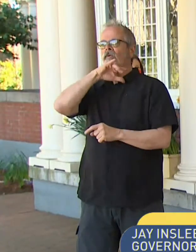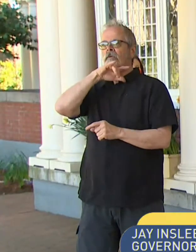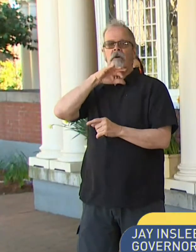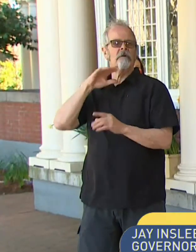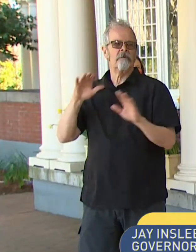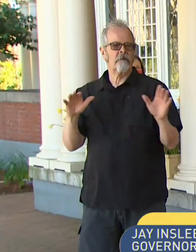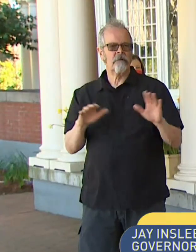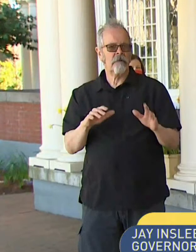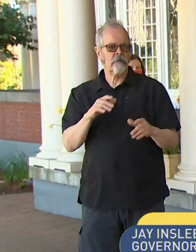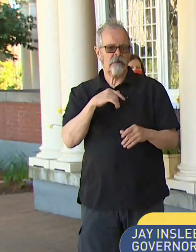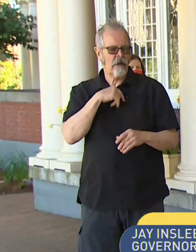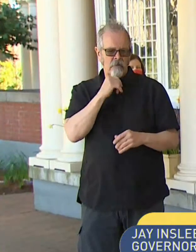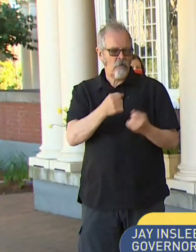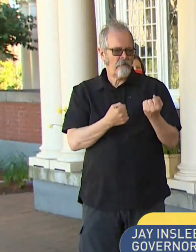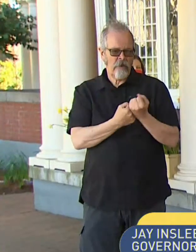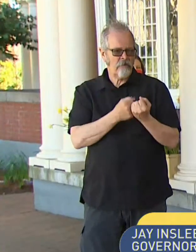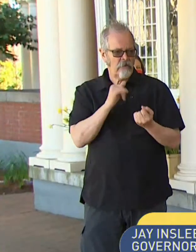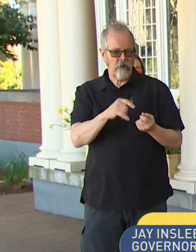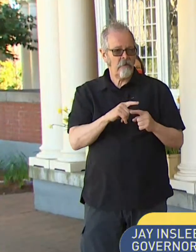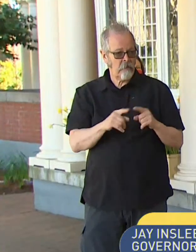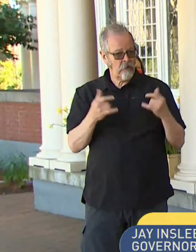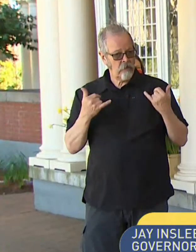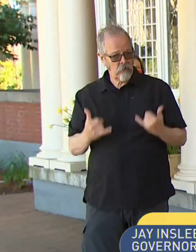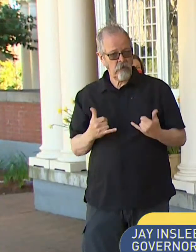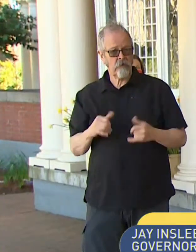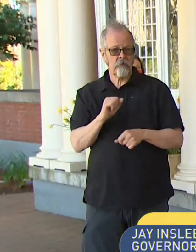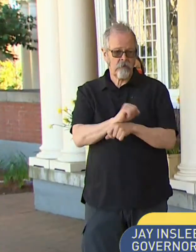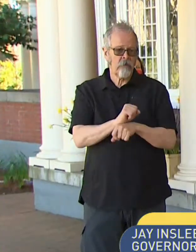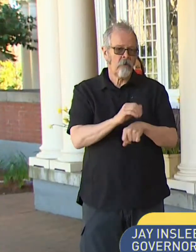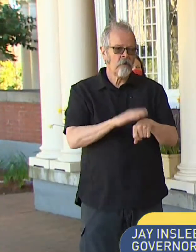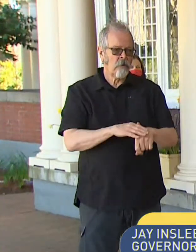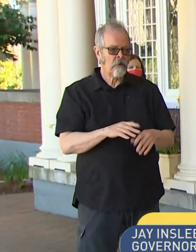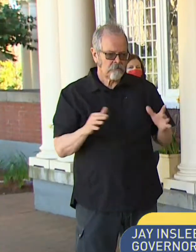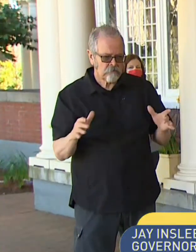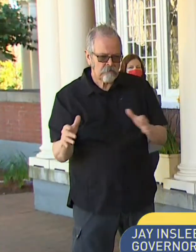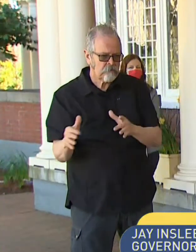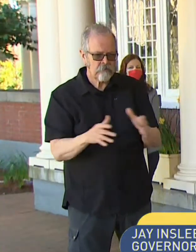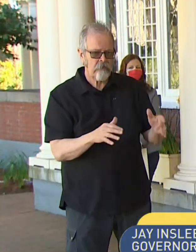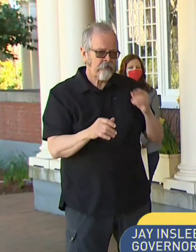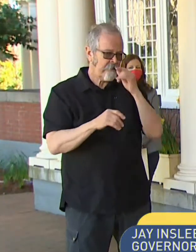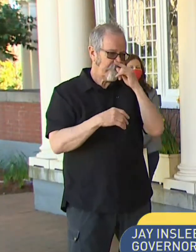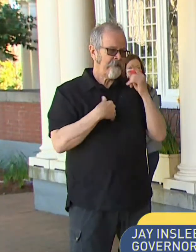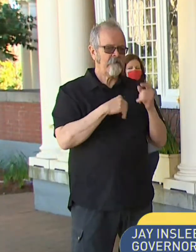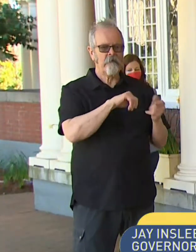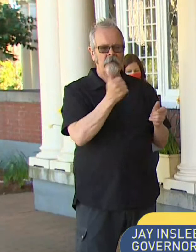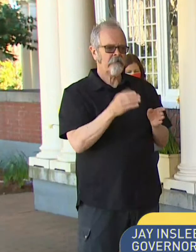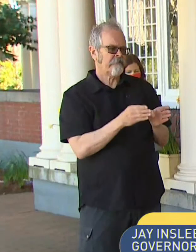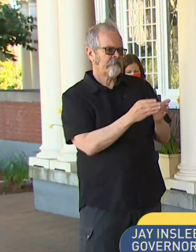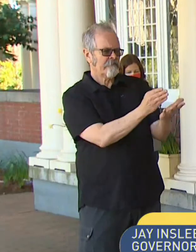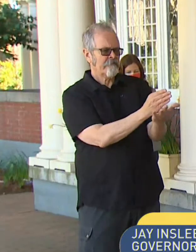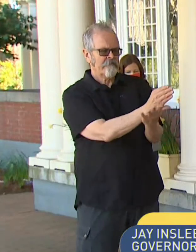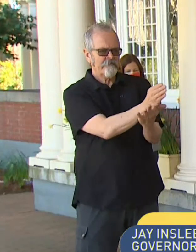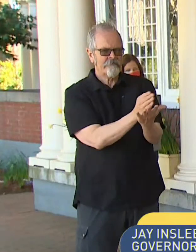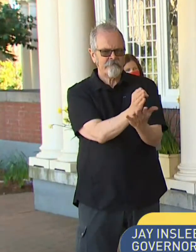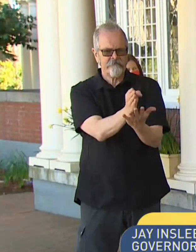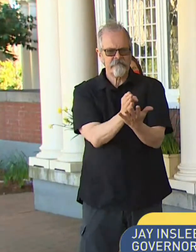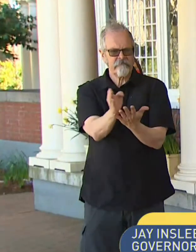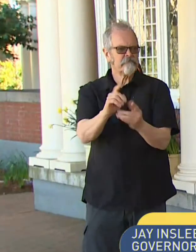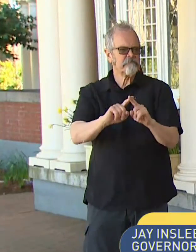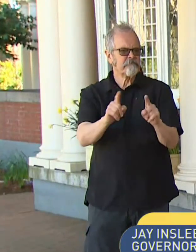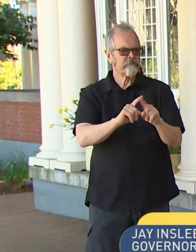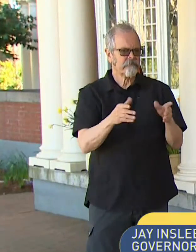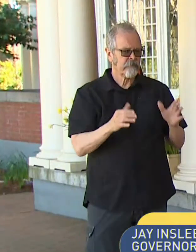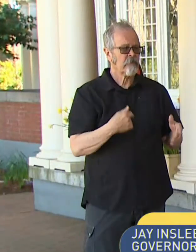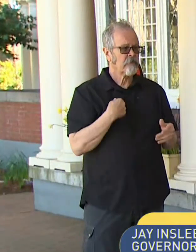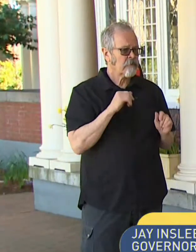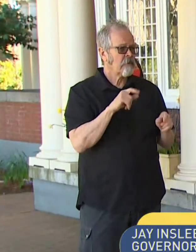approach. But today that's being worked on. There are quite another avenues to solve this problem. And I can report to you that there